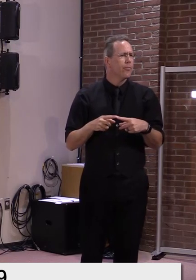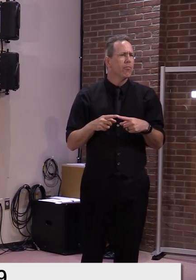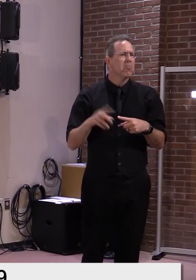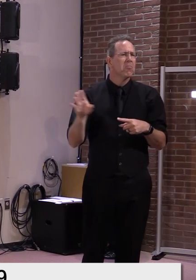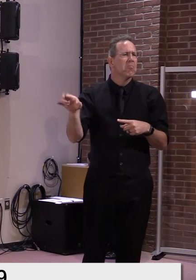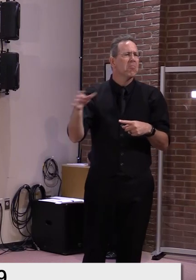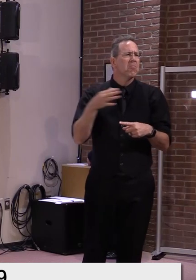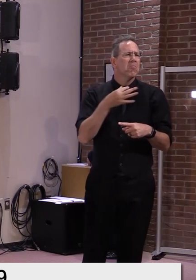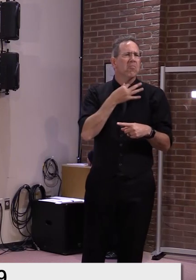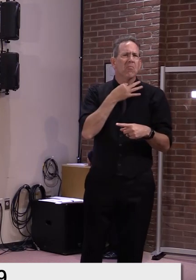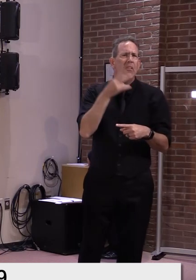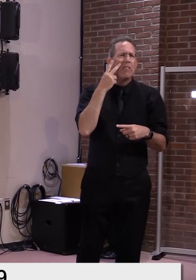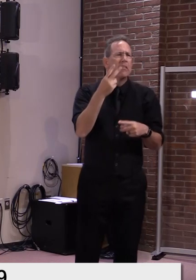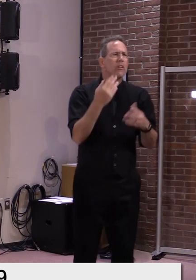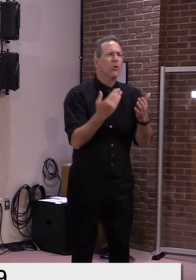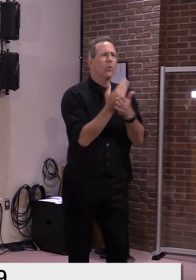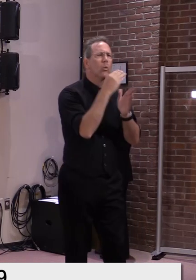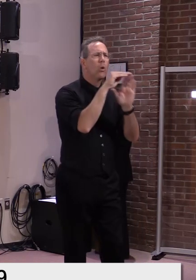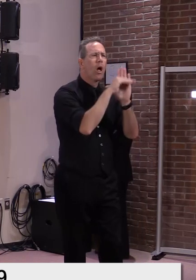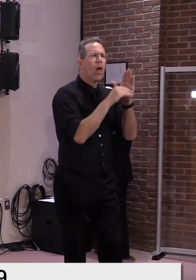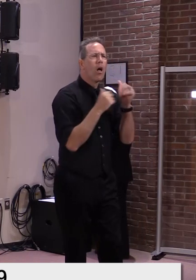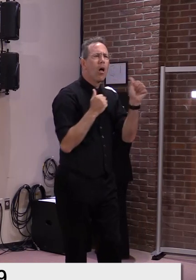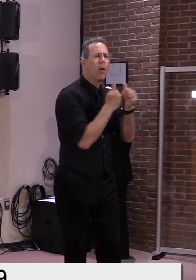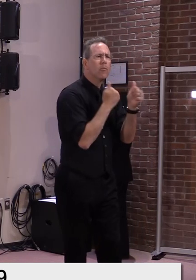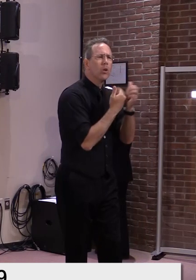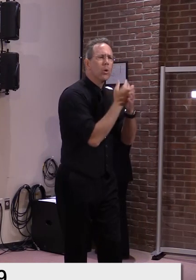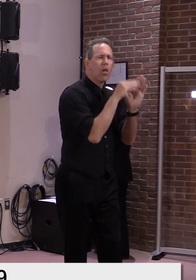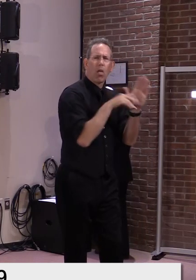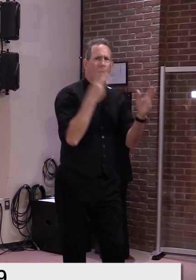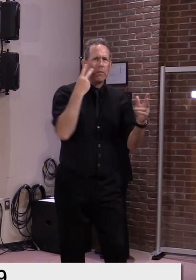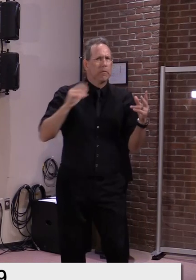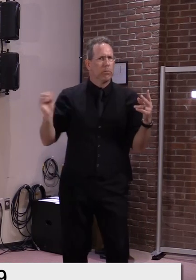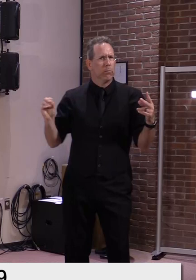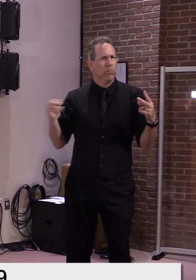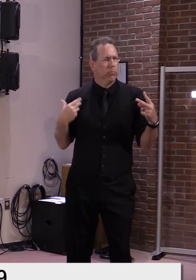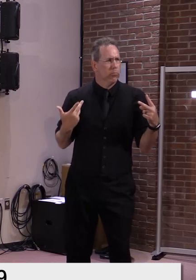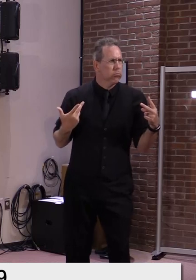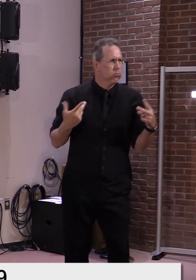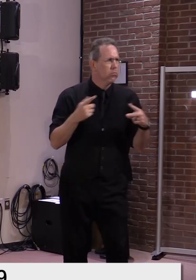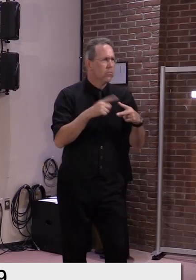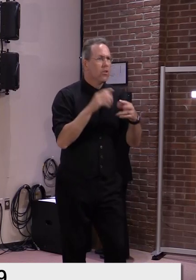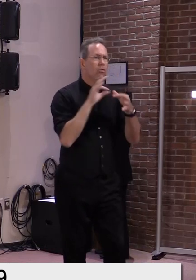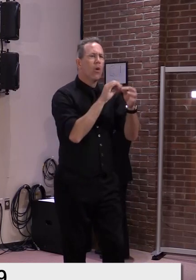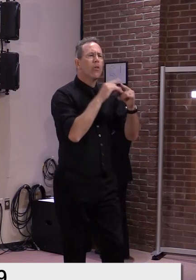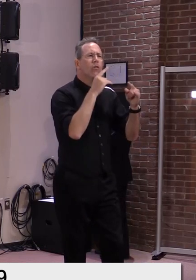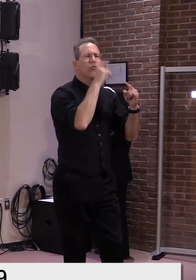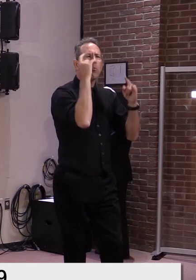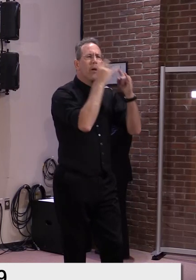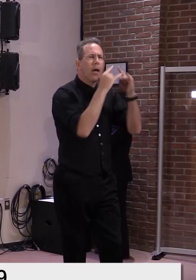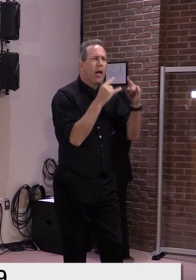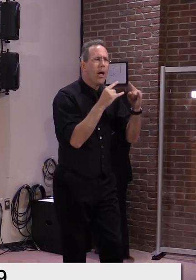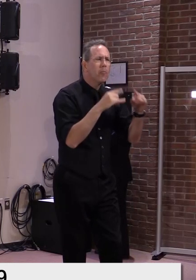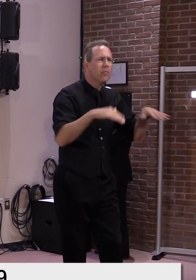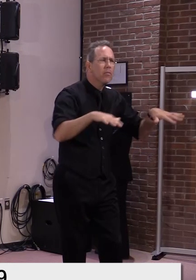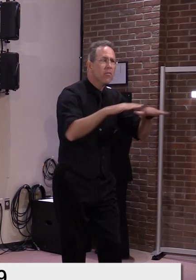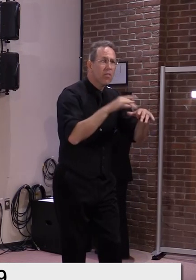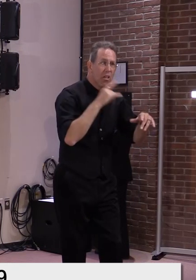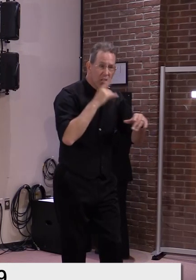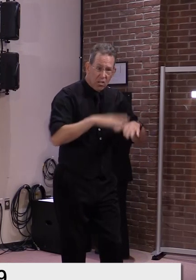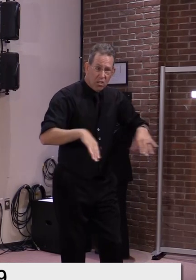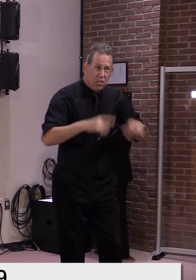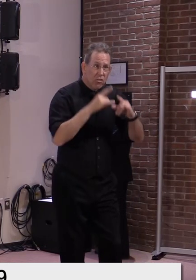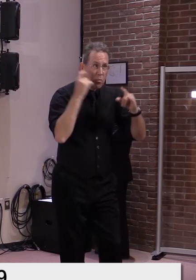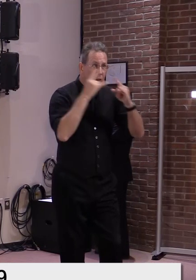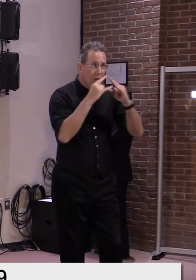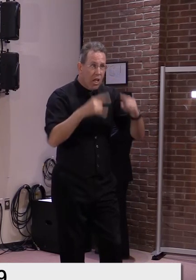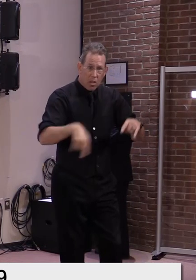but for youth who go to summer camps, are they going to be required to be vaccinated, or will they be treated any